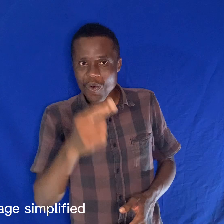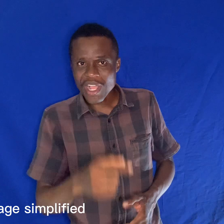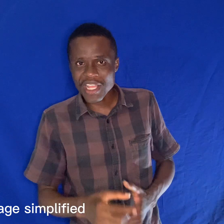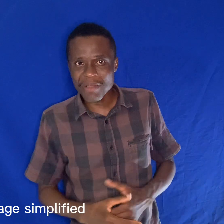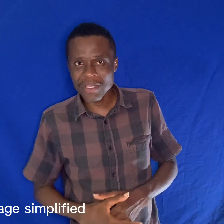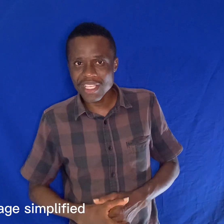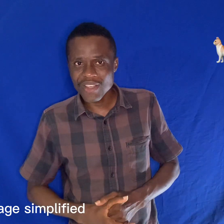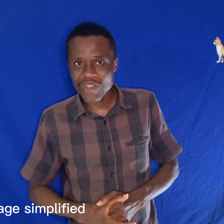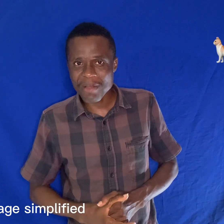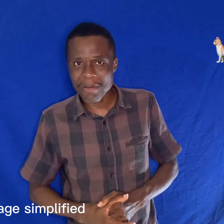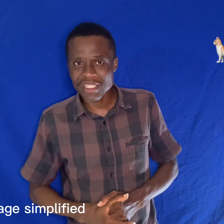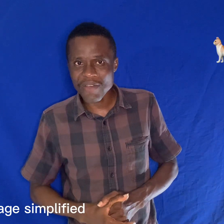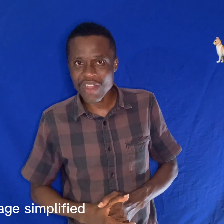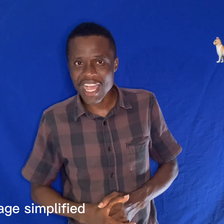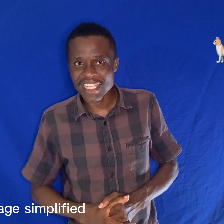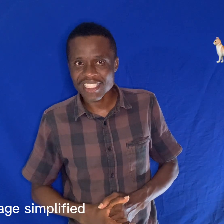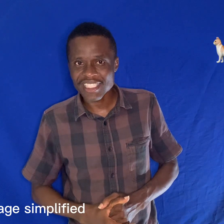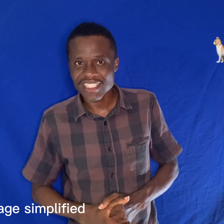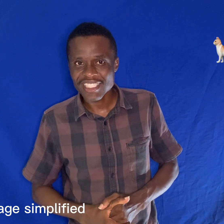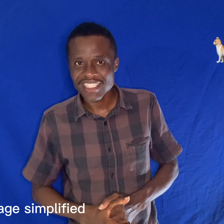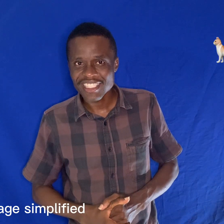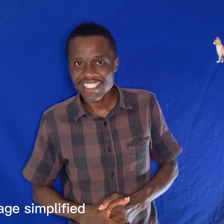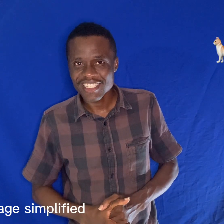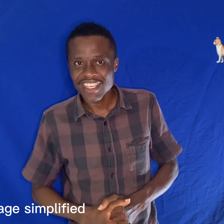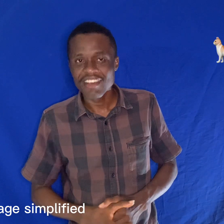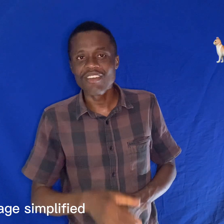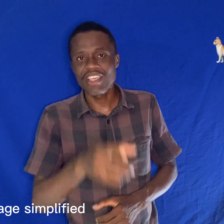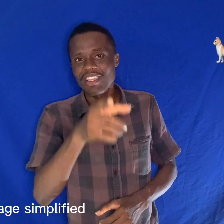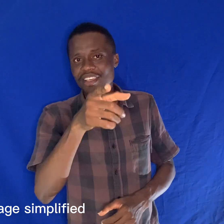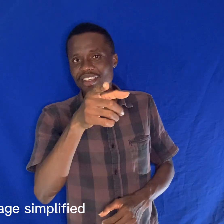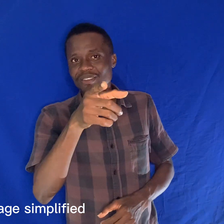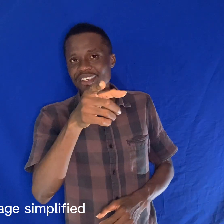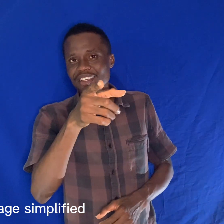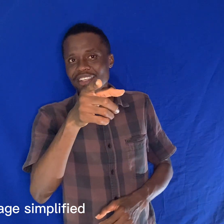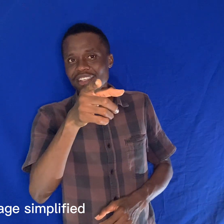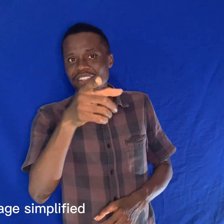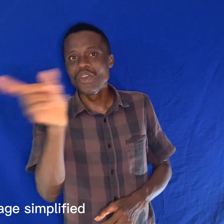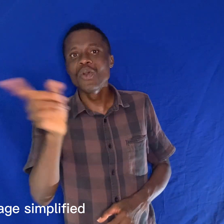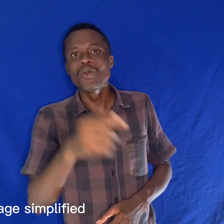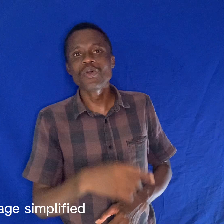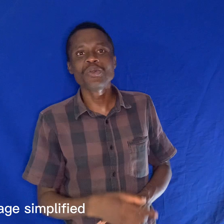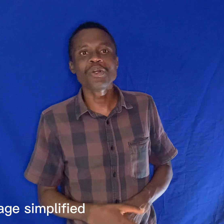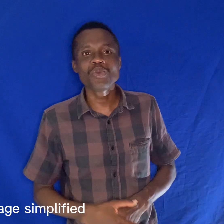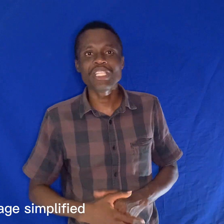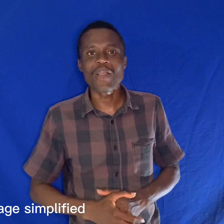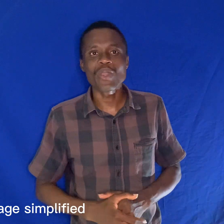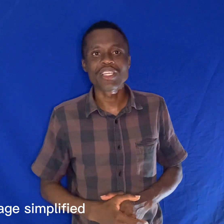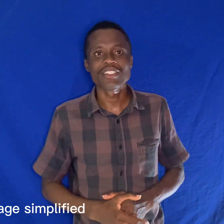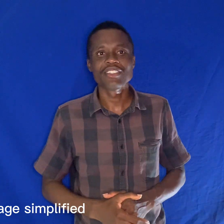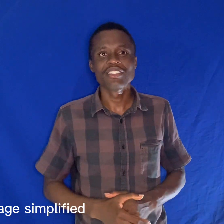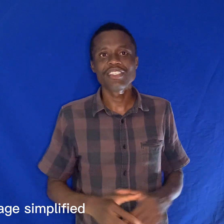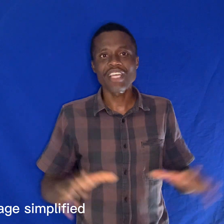can remember the sign for cats? Okay. No, don't do it that way. This is how you do